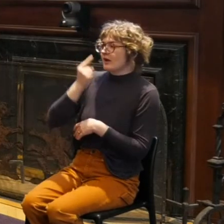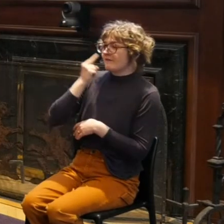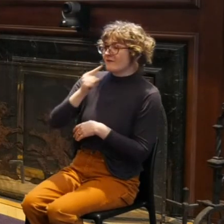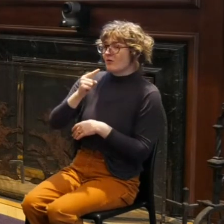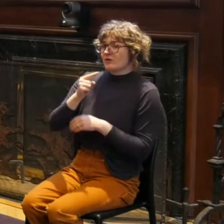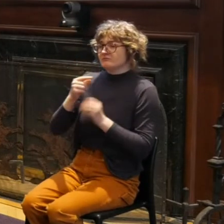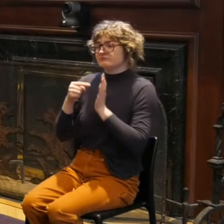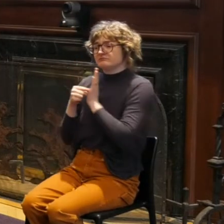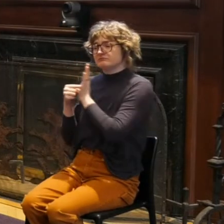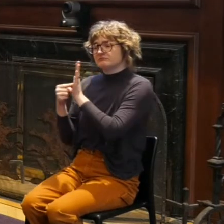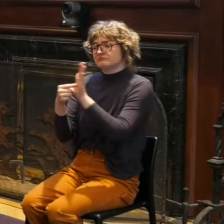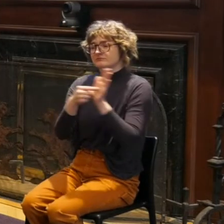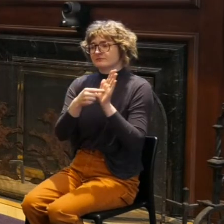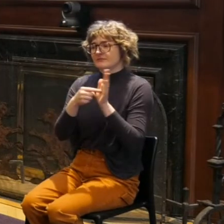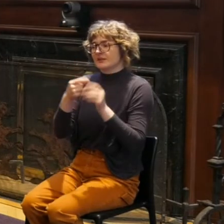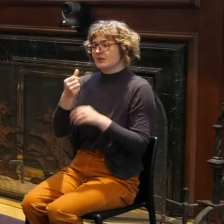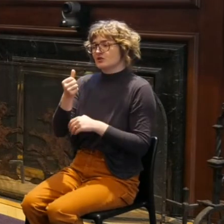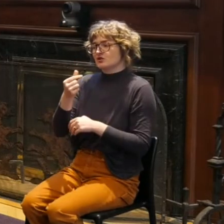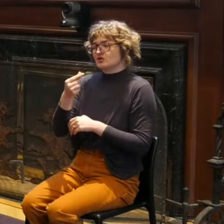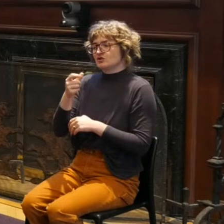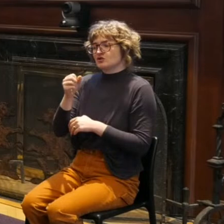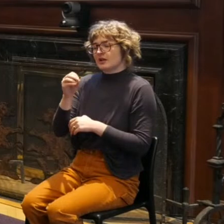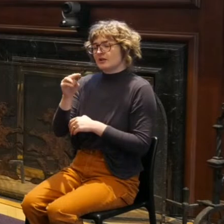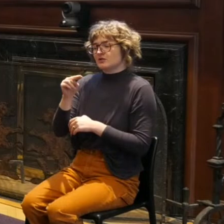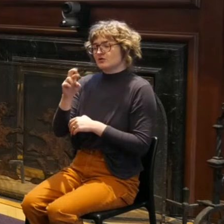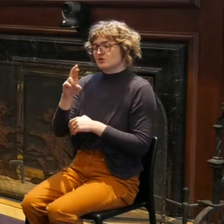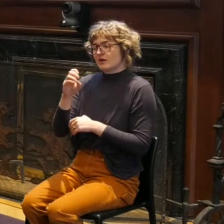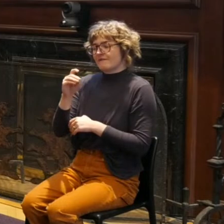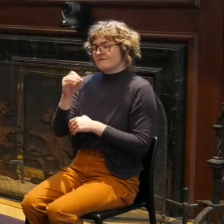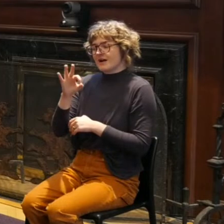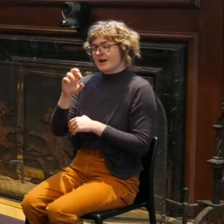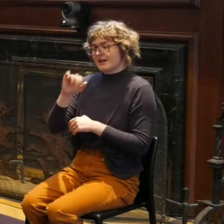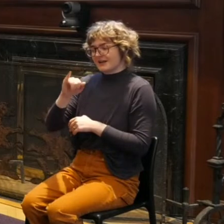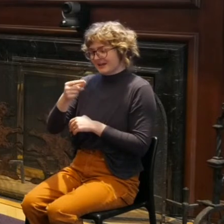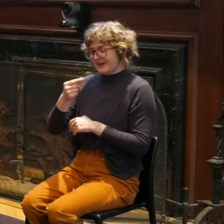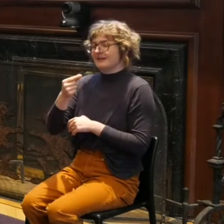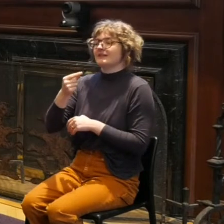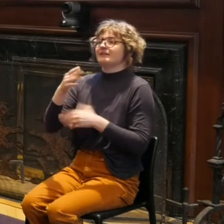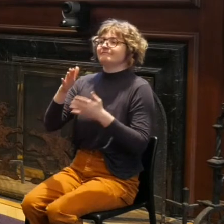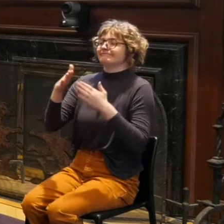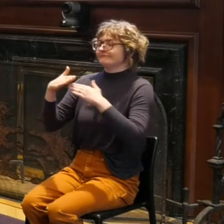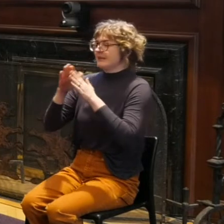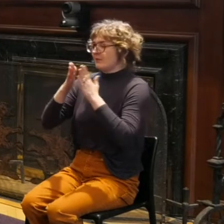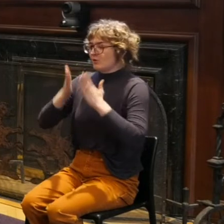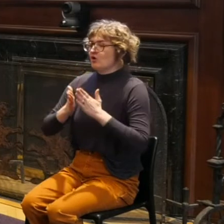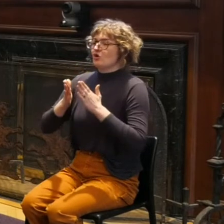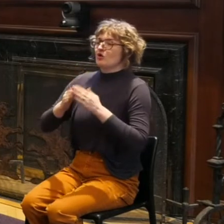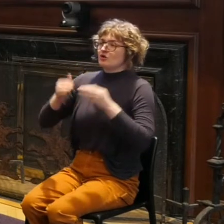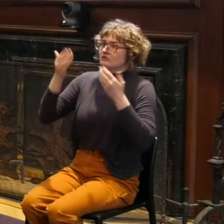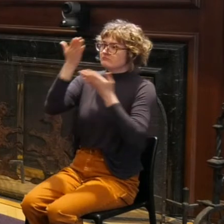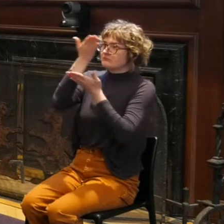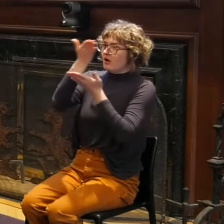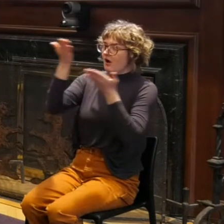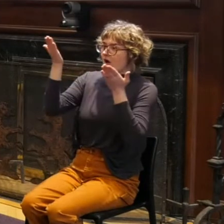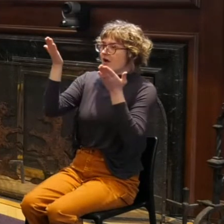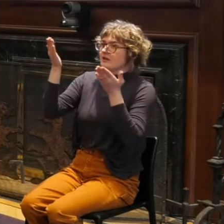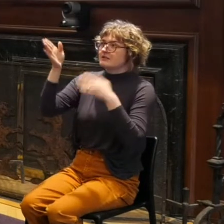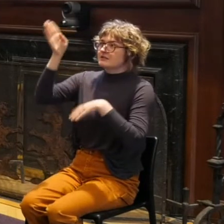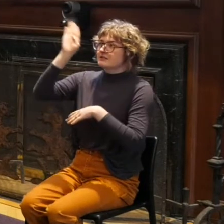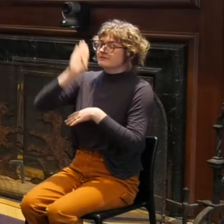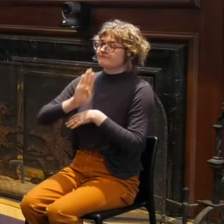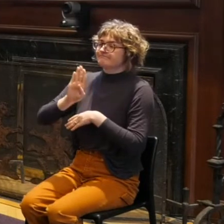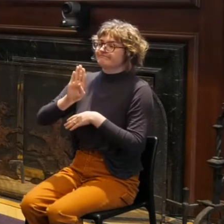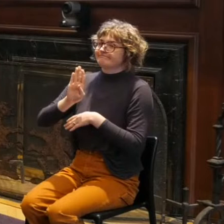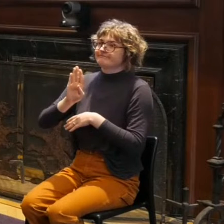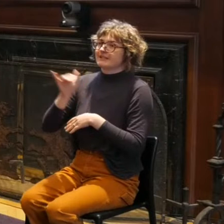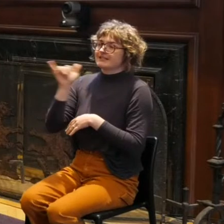to the gentrifying neighborhood gods. Farther into your novel, he grows as dog-eared as I have, as old